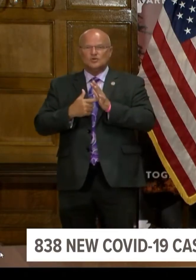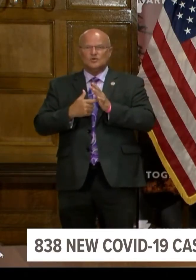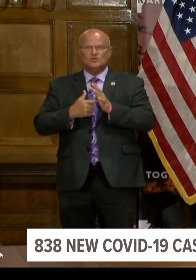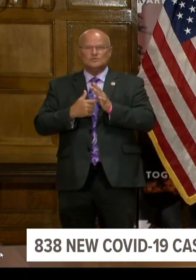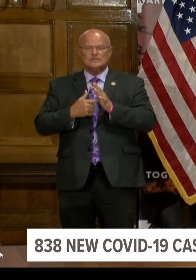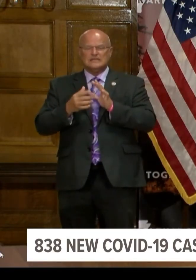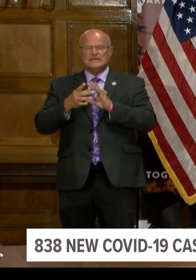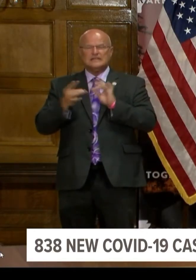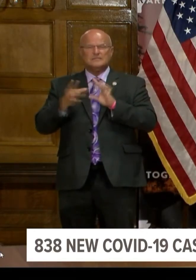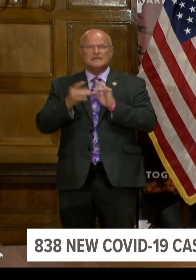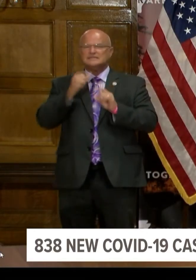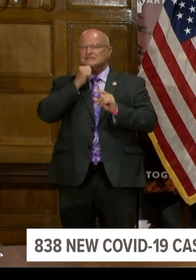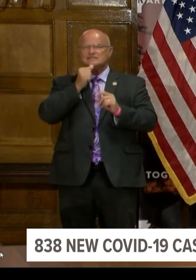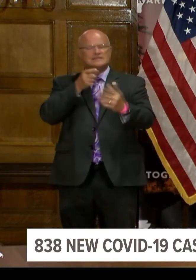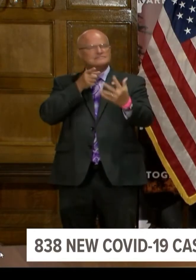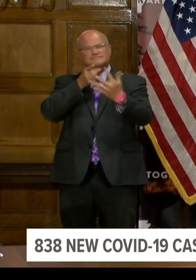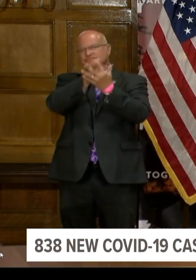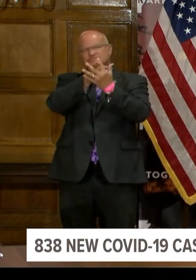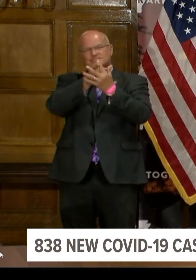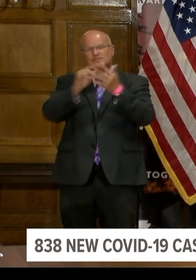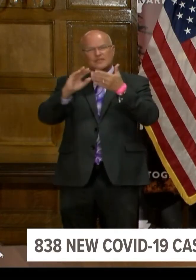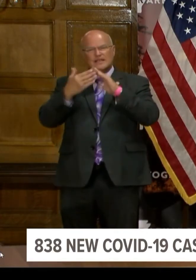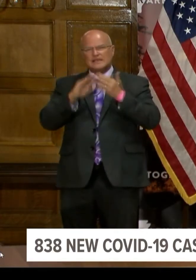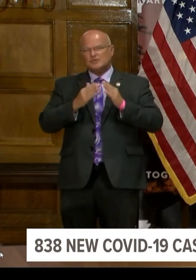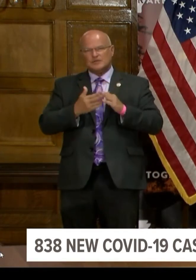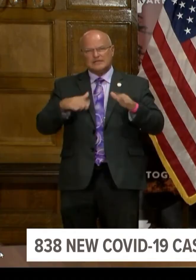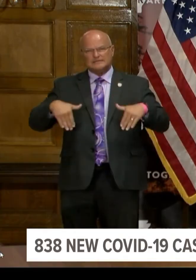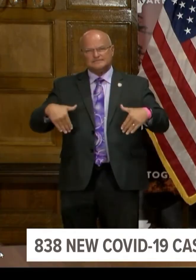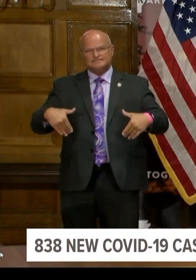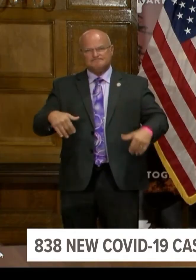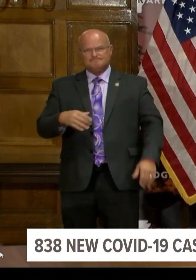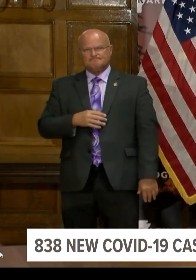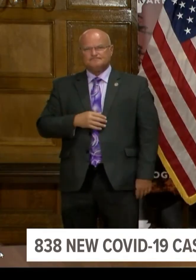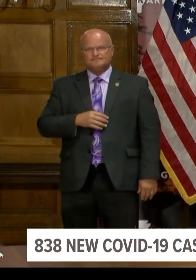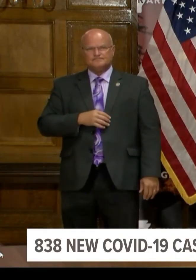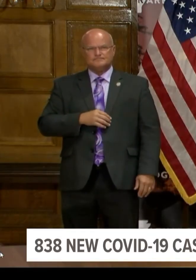our message hasn't permeated throughout the community yet.